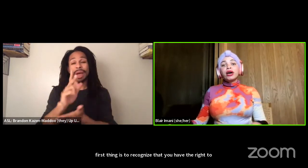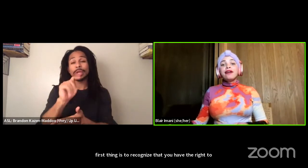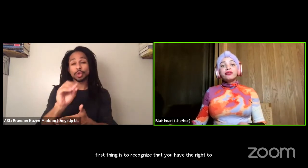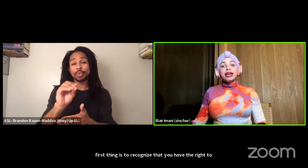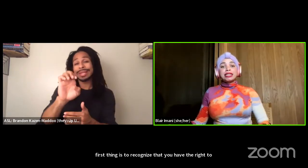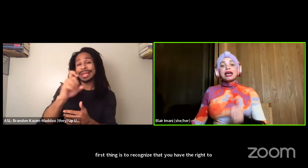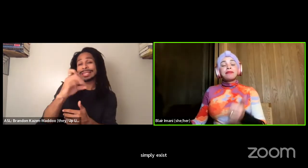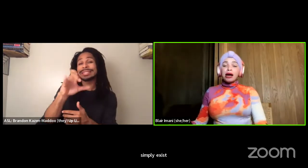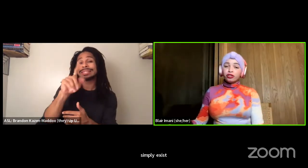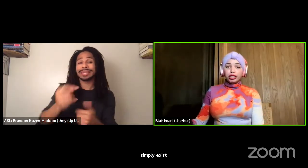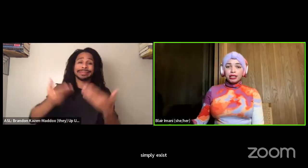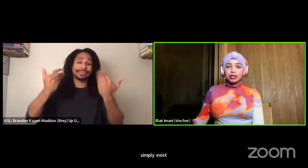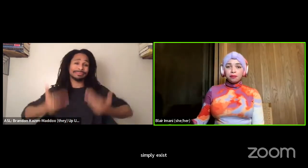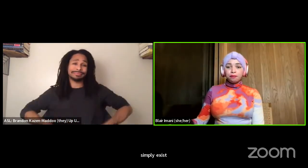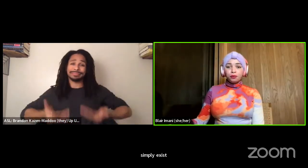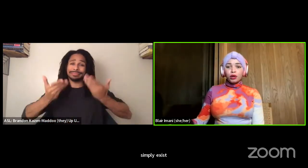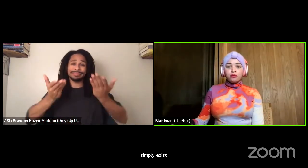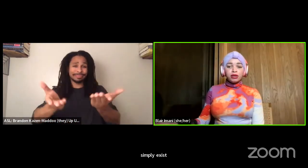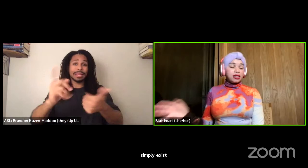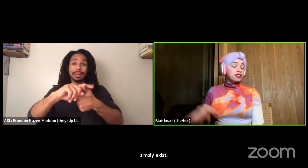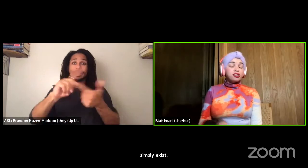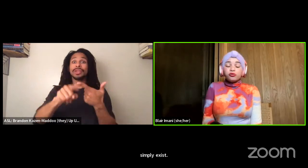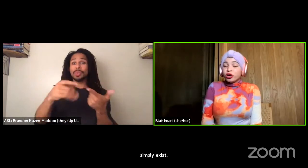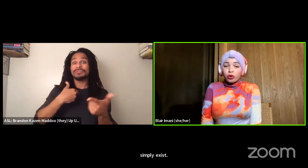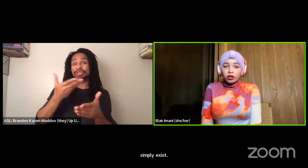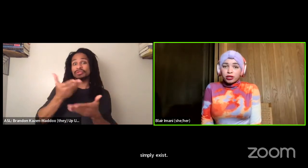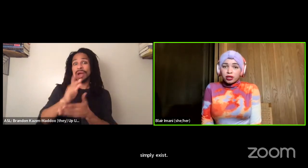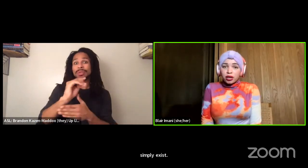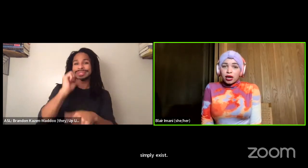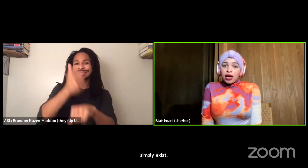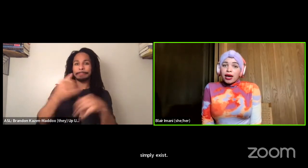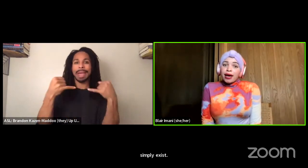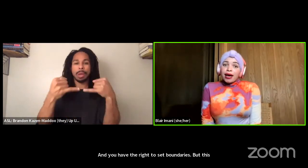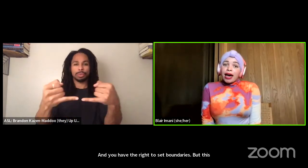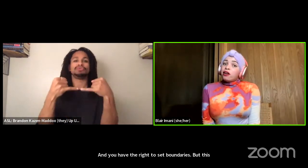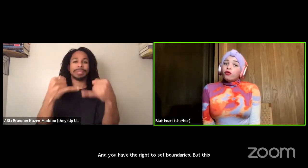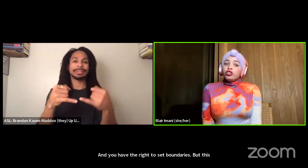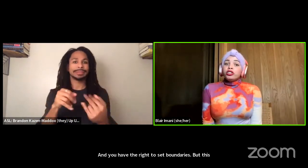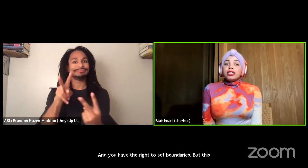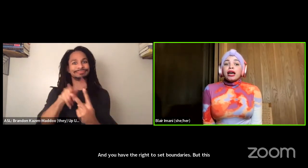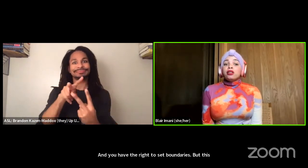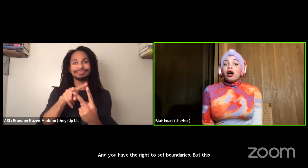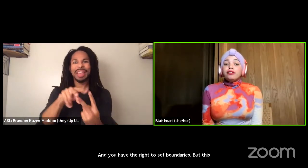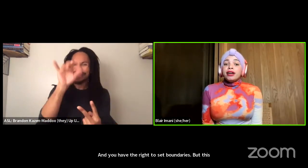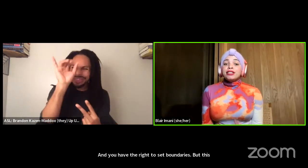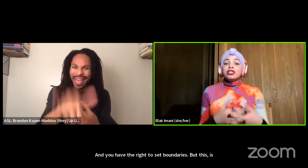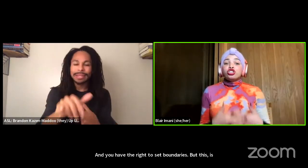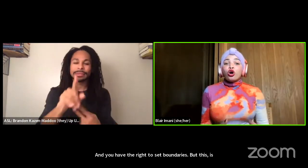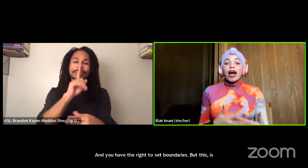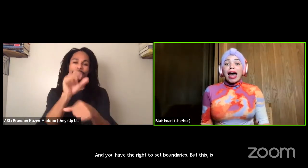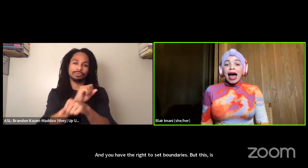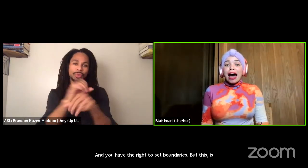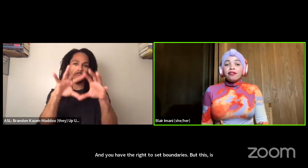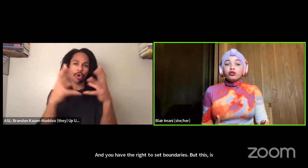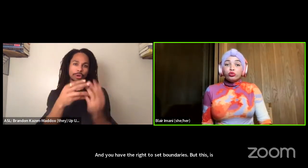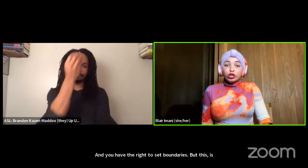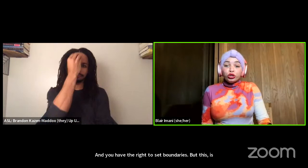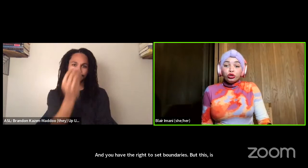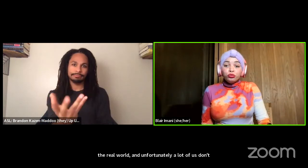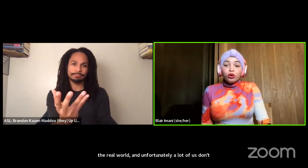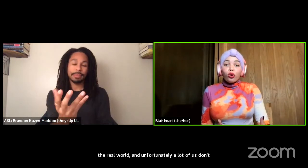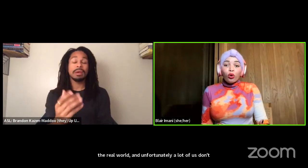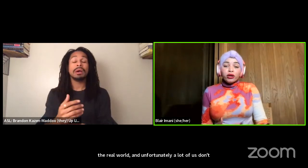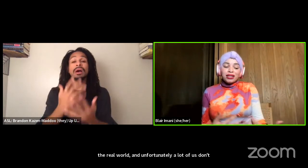And you have the right to set boundaries. But this is the real world. And unfortunately, a lot of us don't have